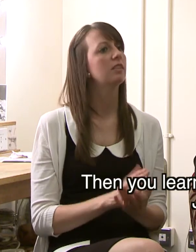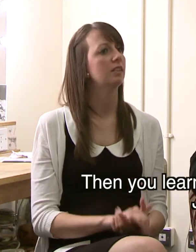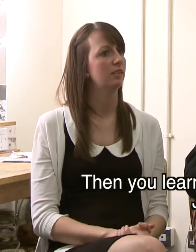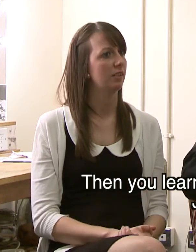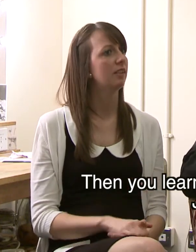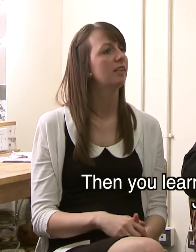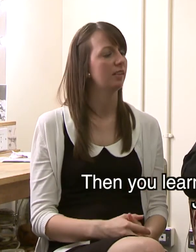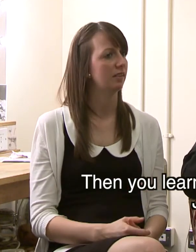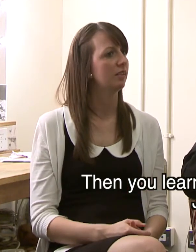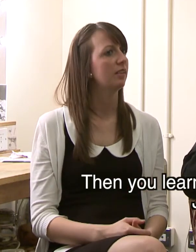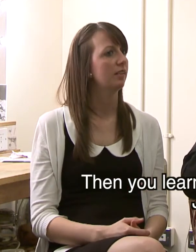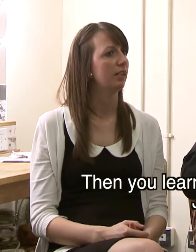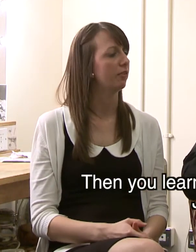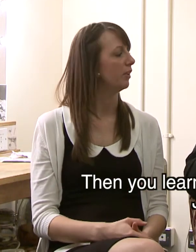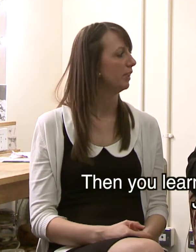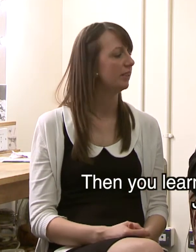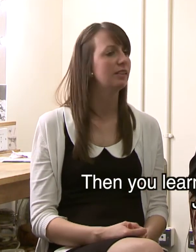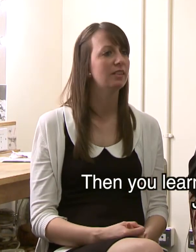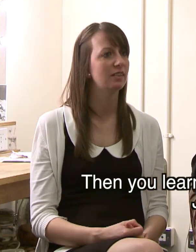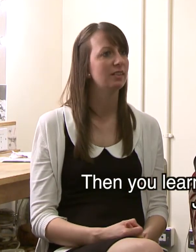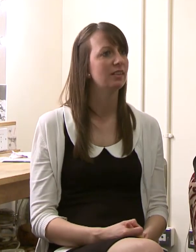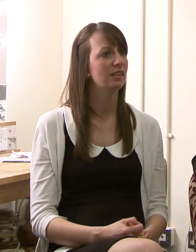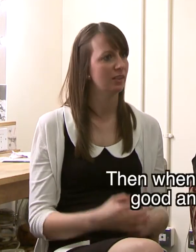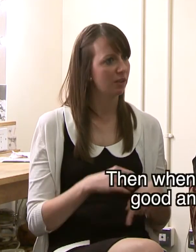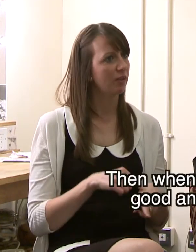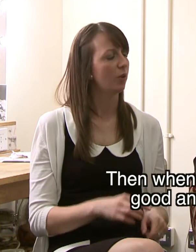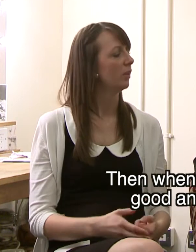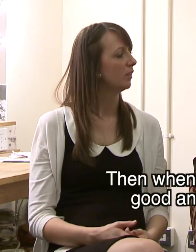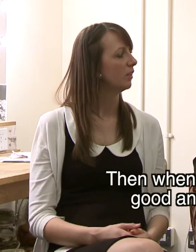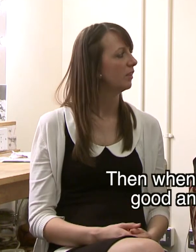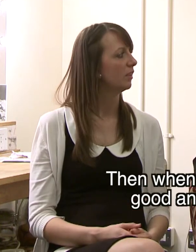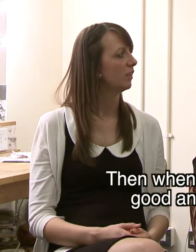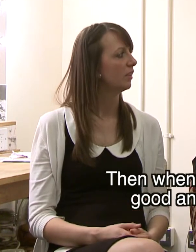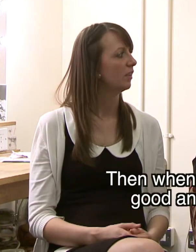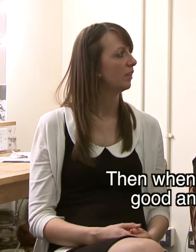own feelings. Follow that. And the work